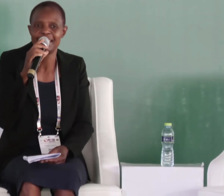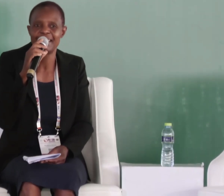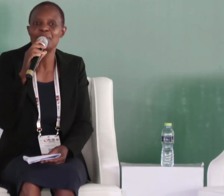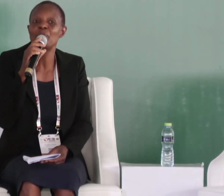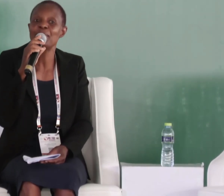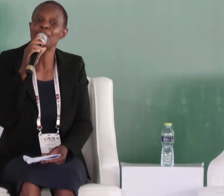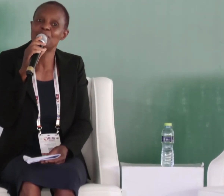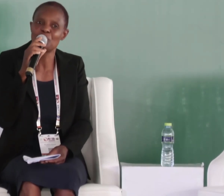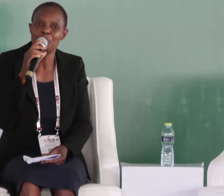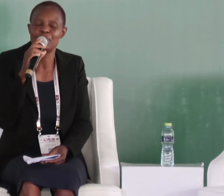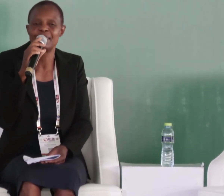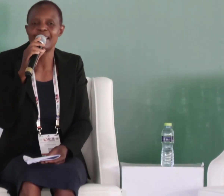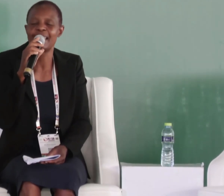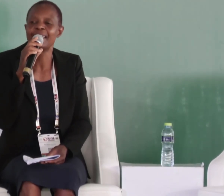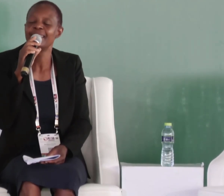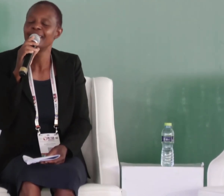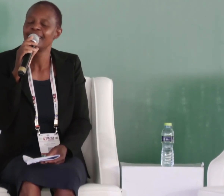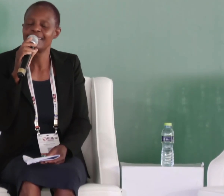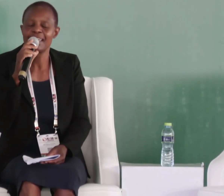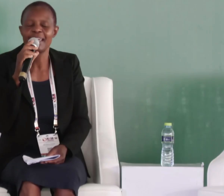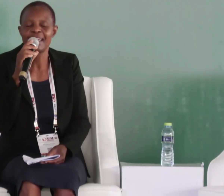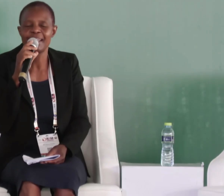intervention. Then when we stopped the